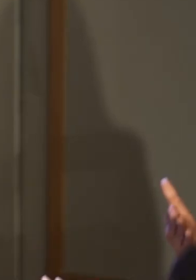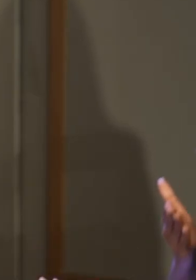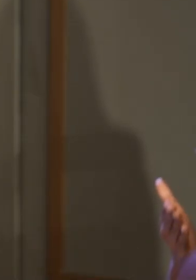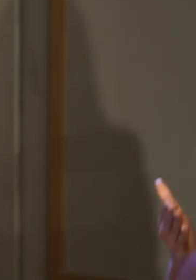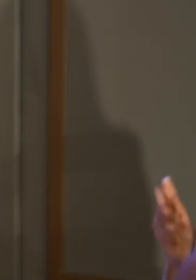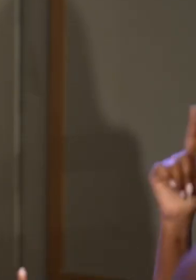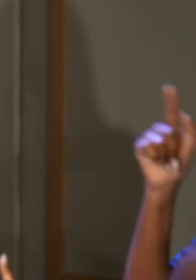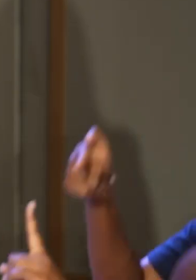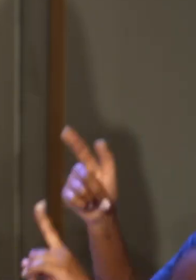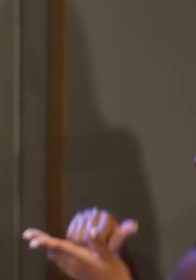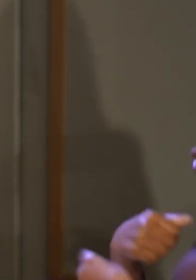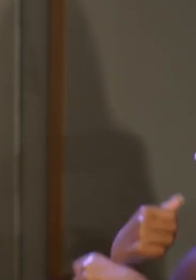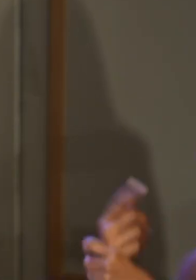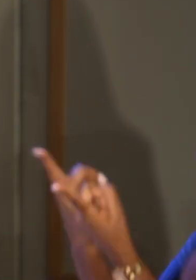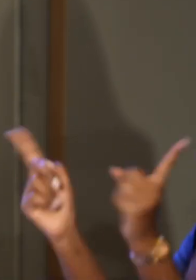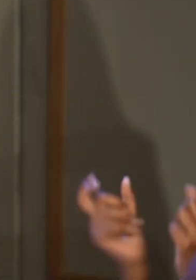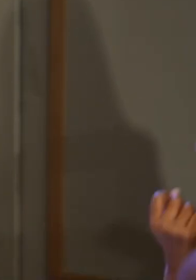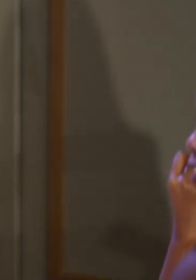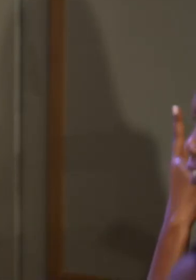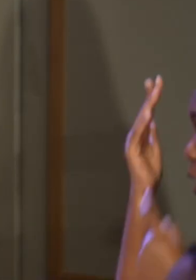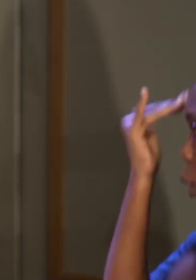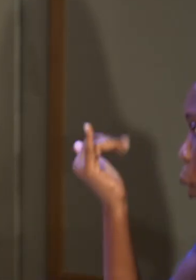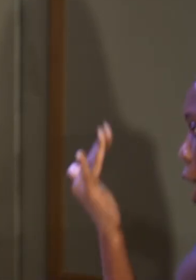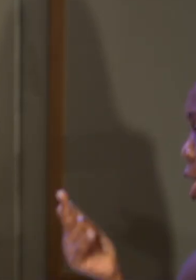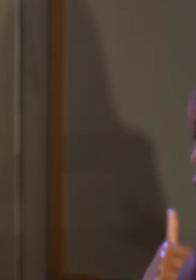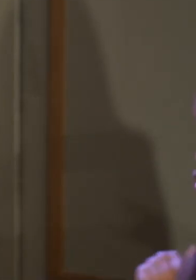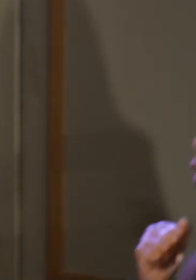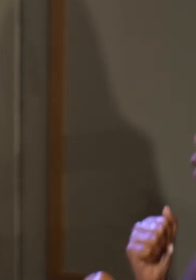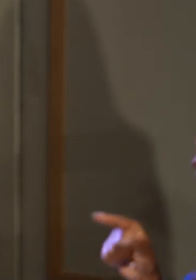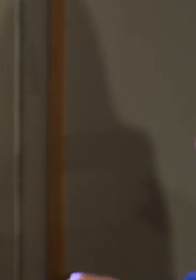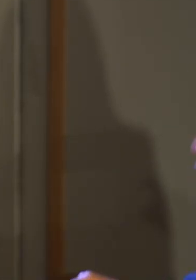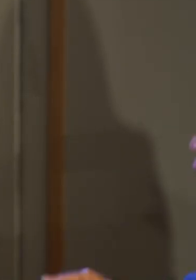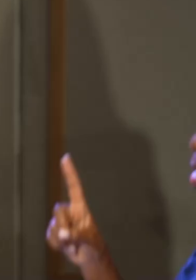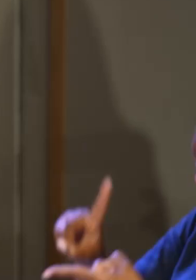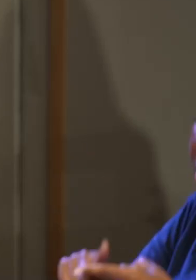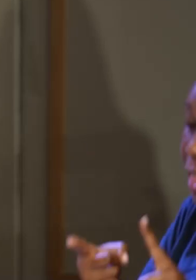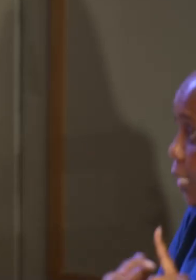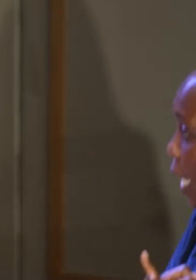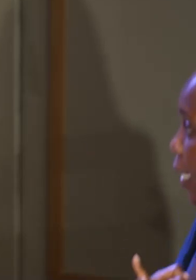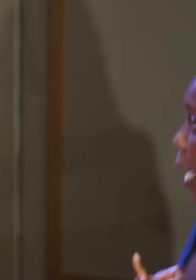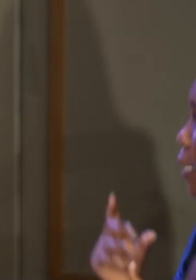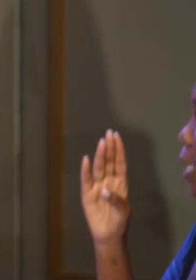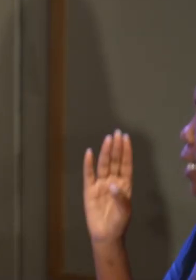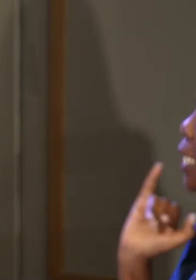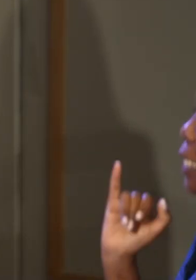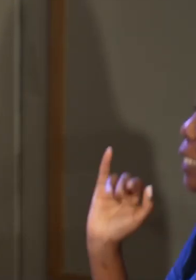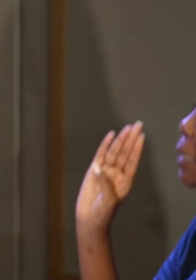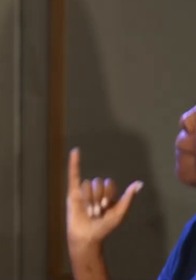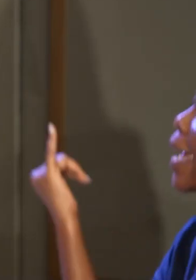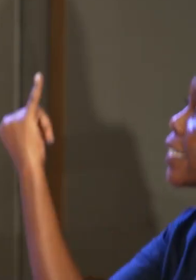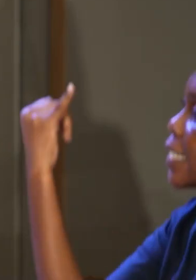make everybody understand why we do this. A standard is, by design, often